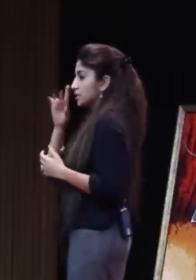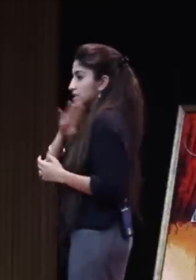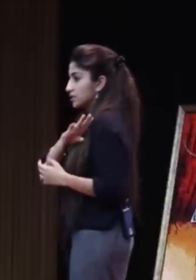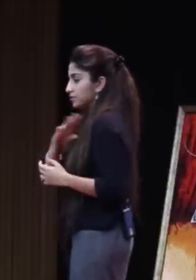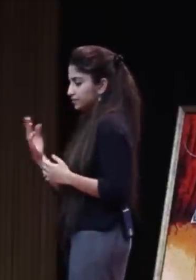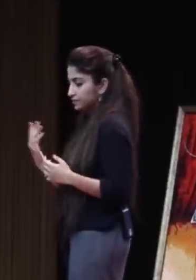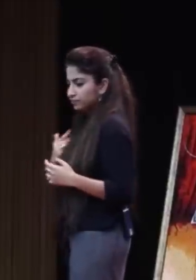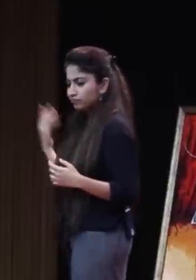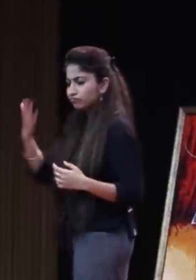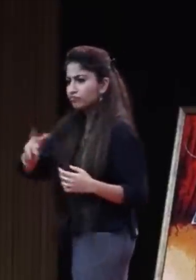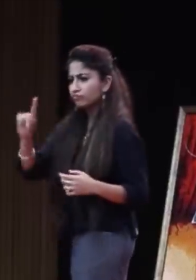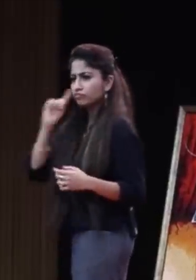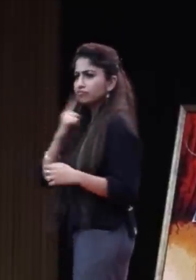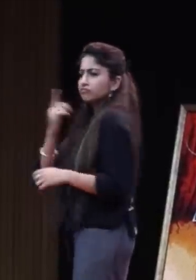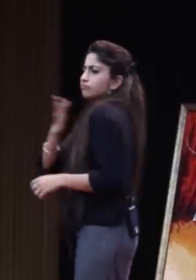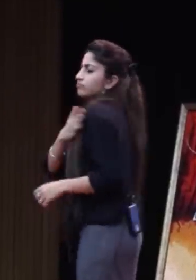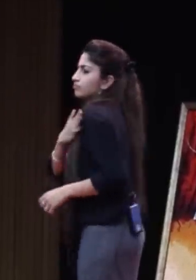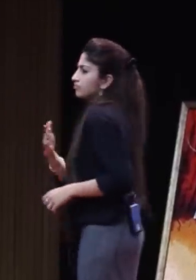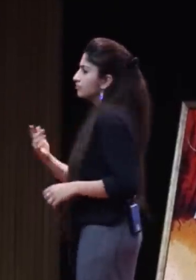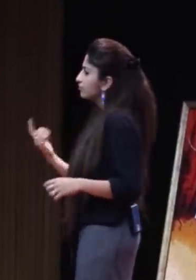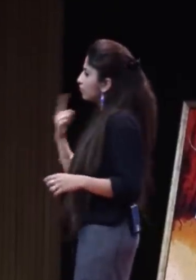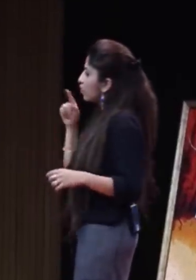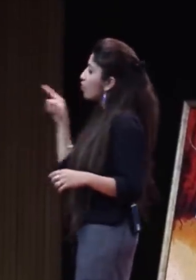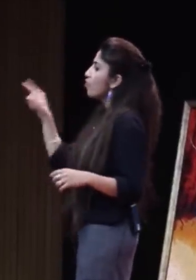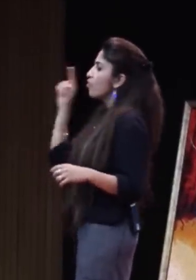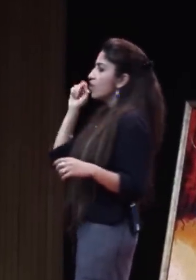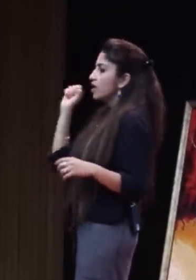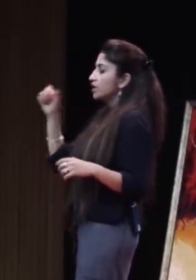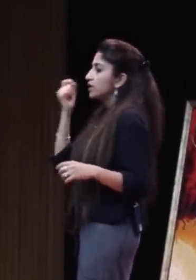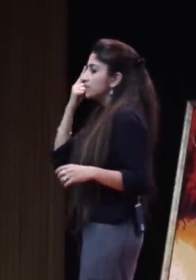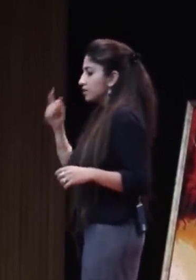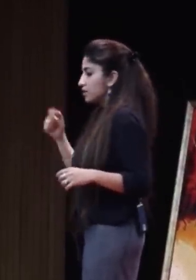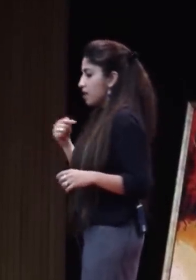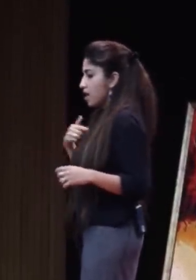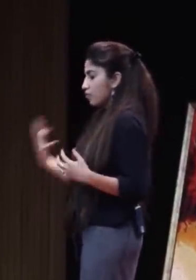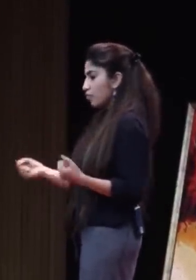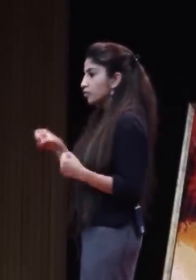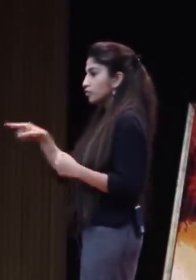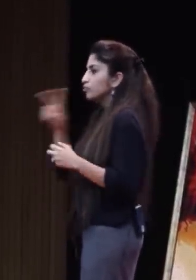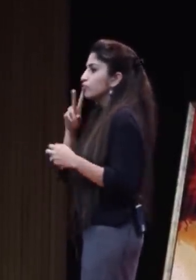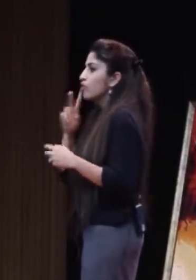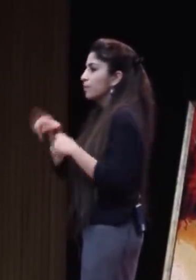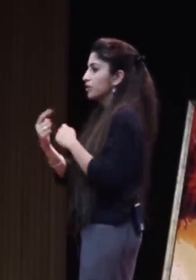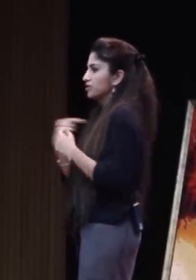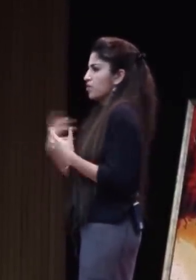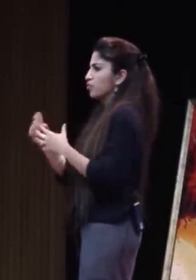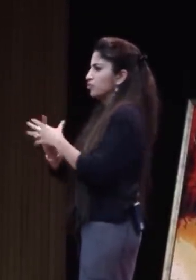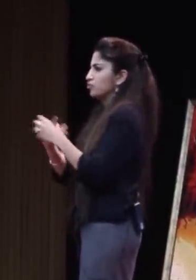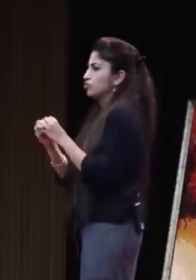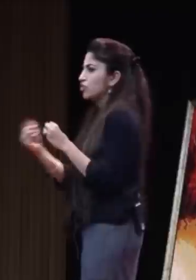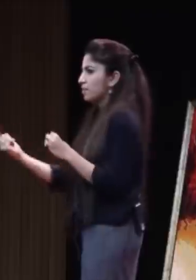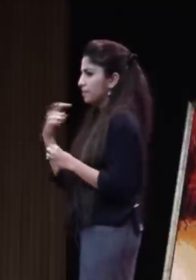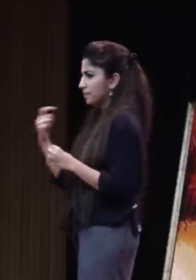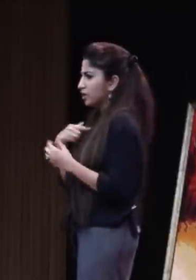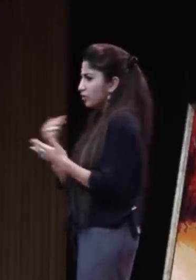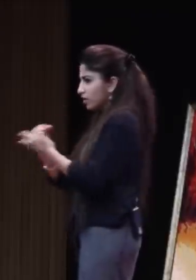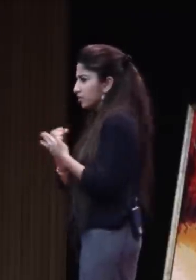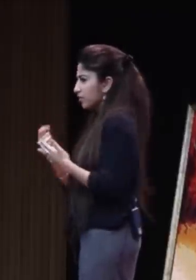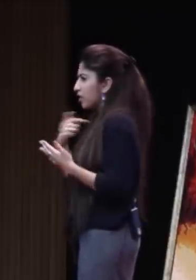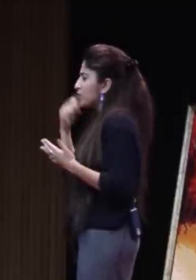met one deaf person who was selling products made by an NGO. Upon seeing me, he came to me and asked